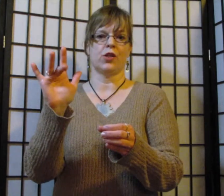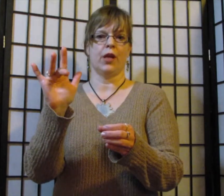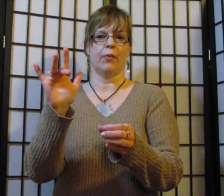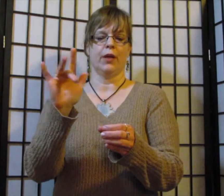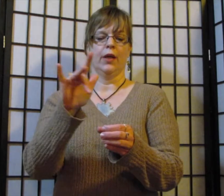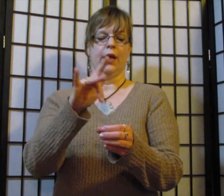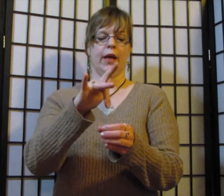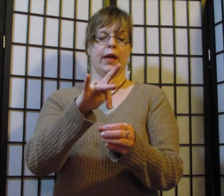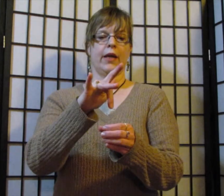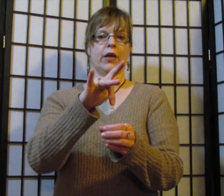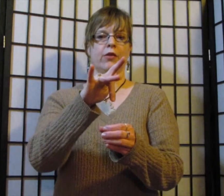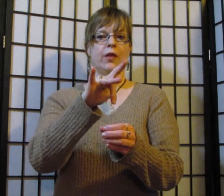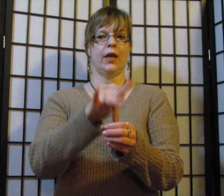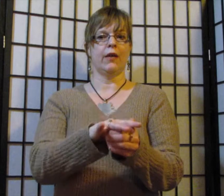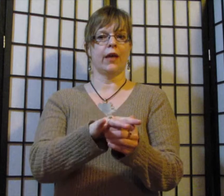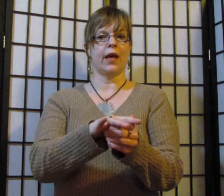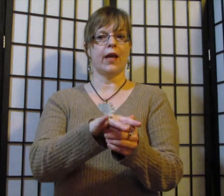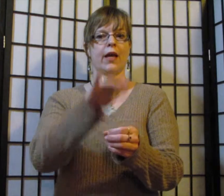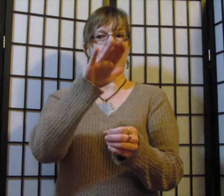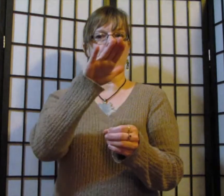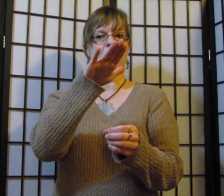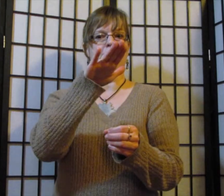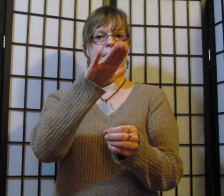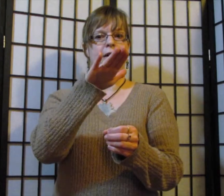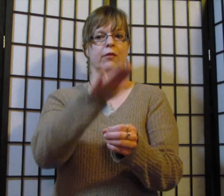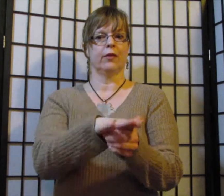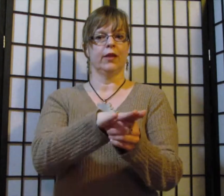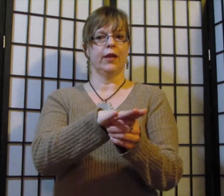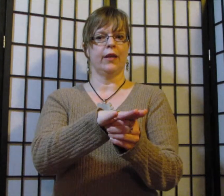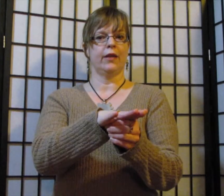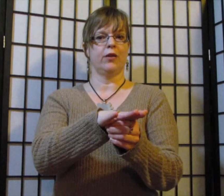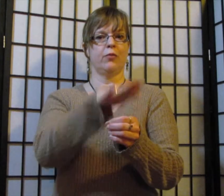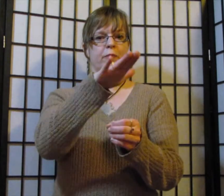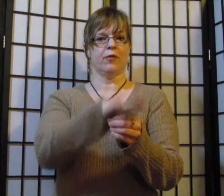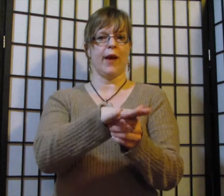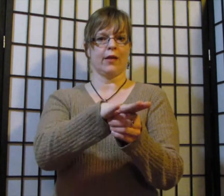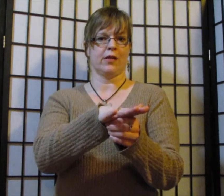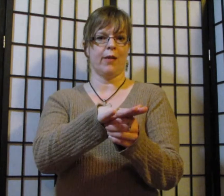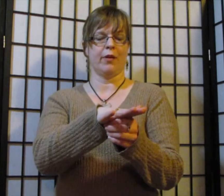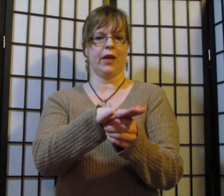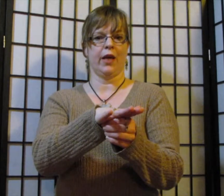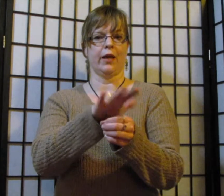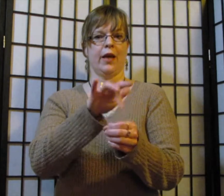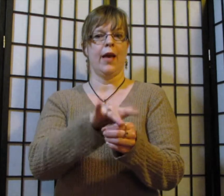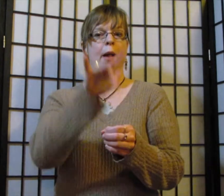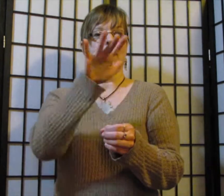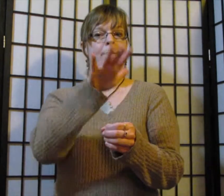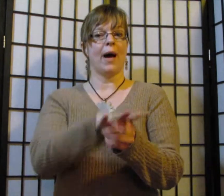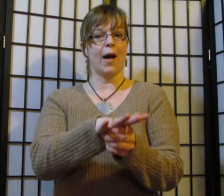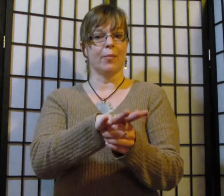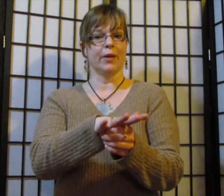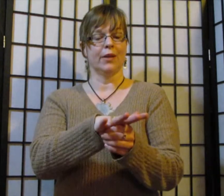shape. And it goes in the can and pops out, and then you smack the top of the can. Pop.